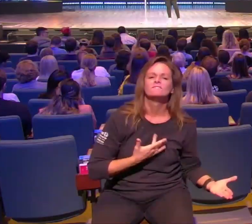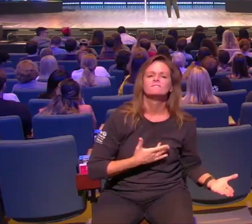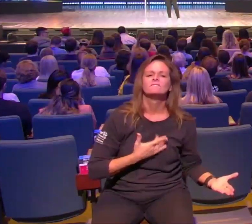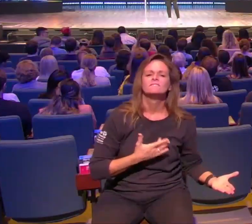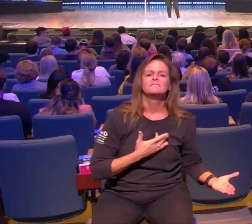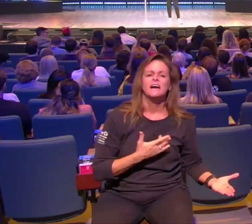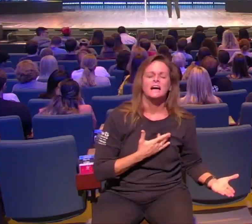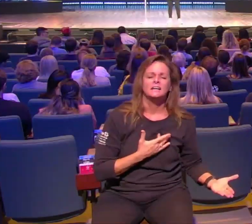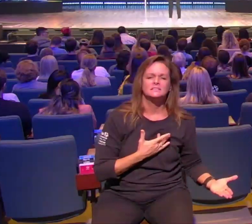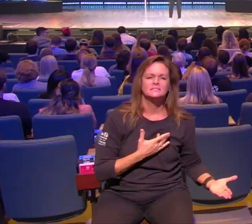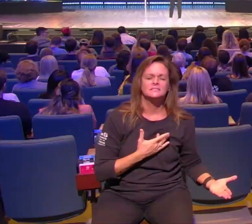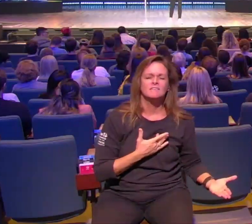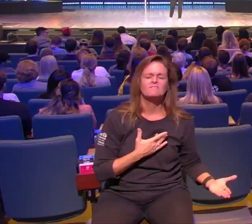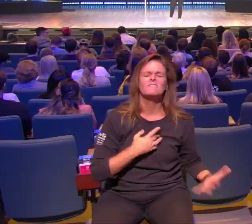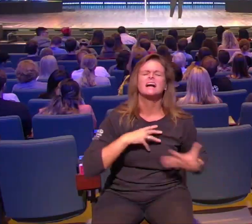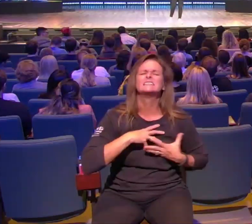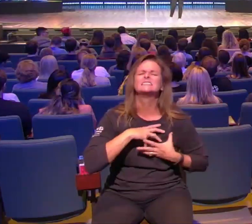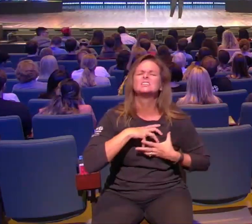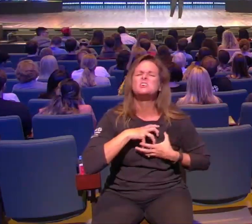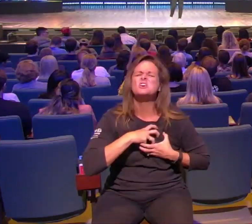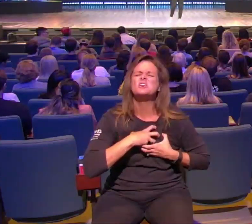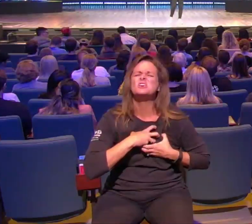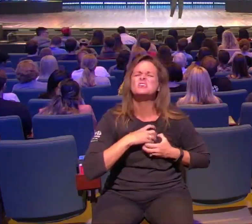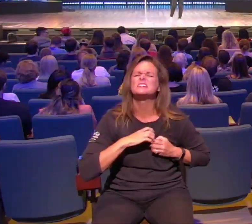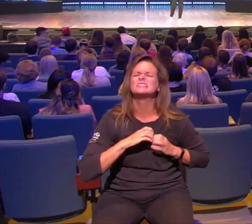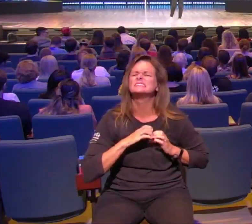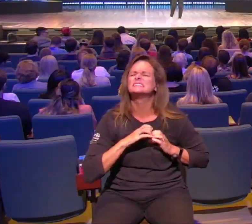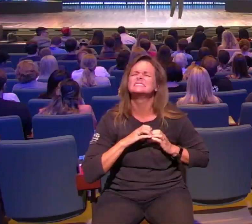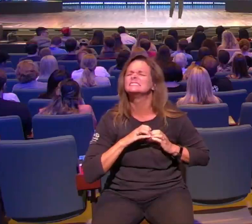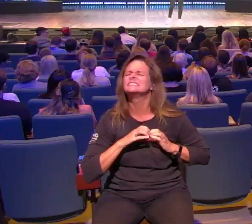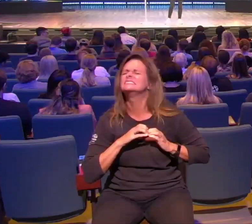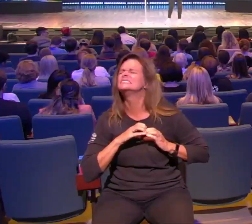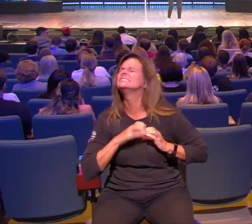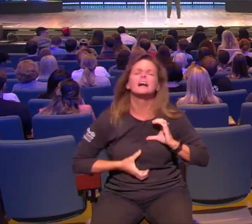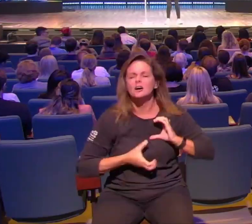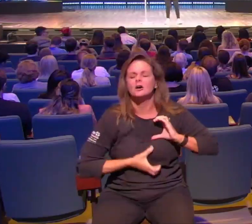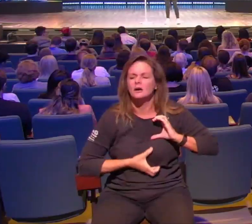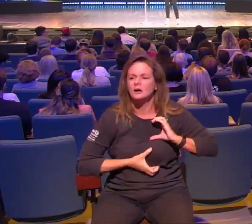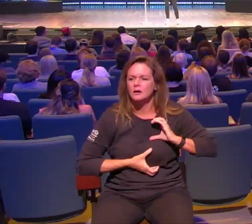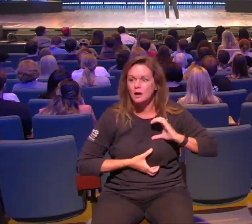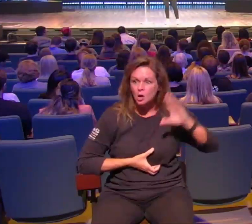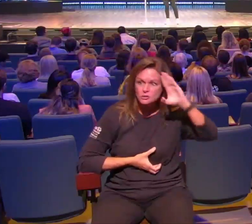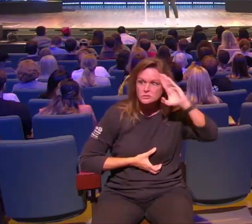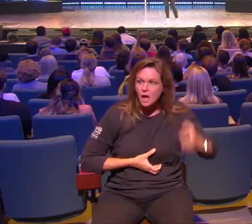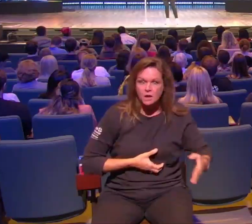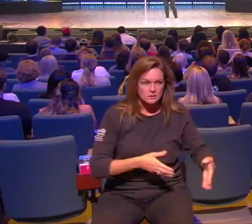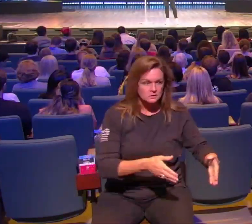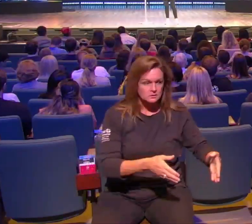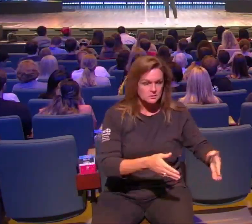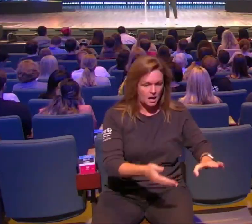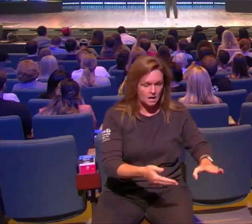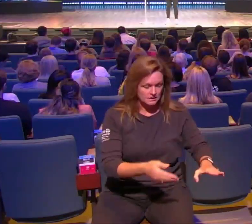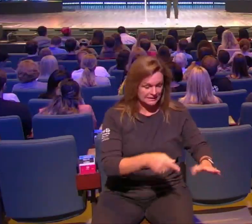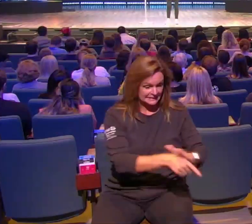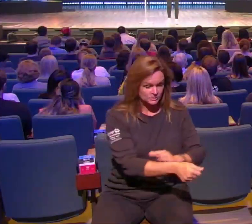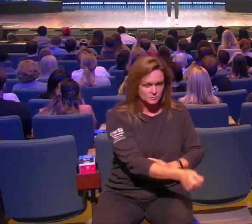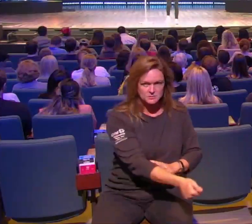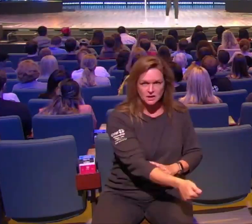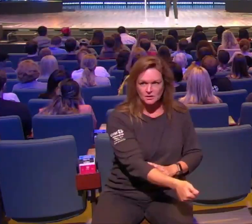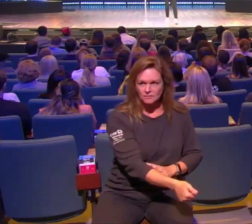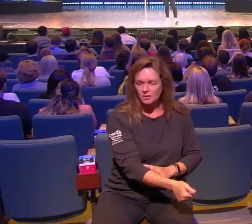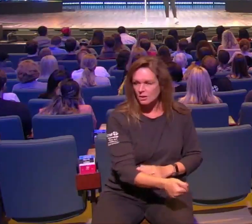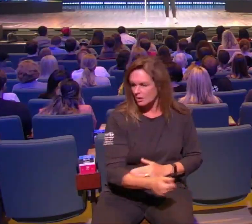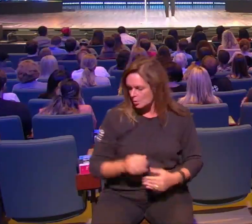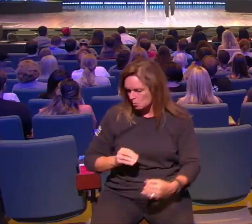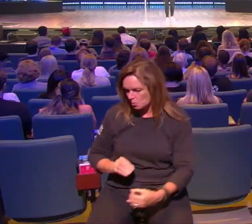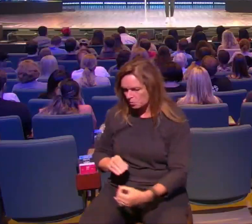a physical crack in her heart. And she went through the freedom study and then went to the freedom encounter. And through that experience,